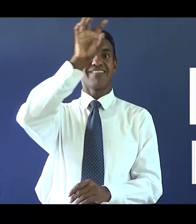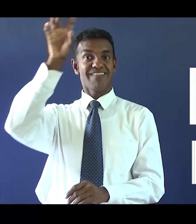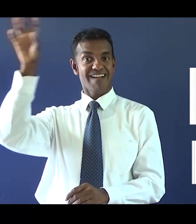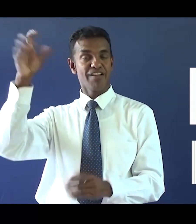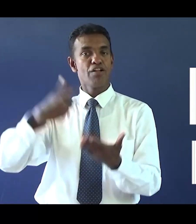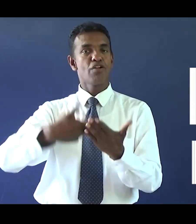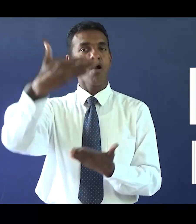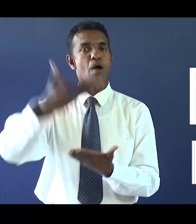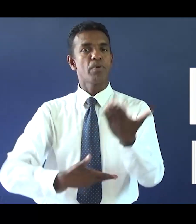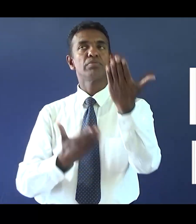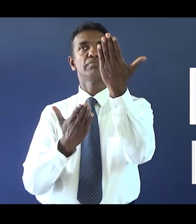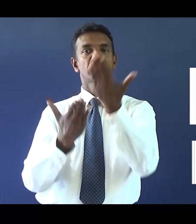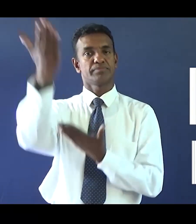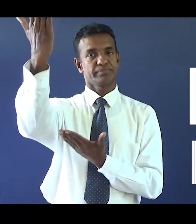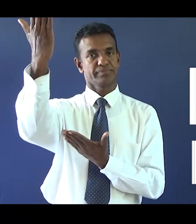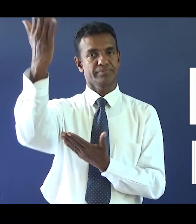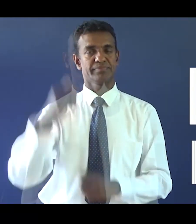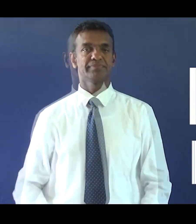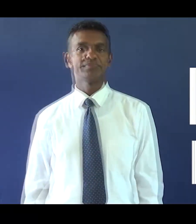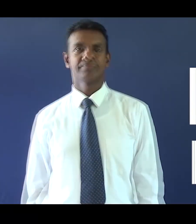What happens to the reports?